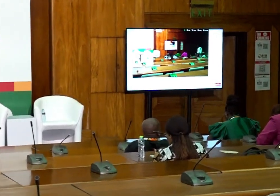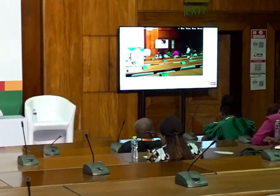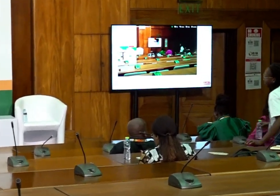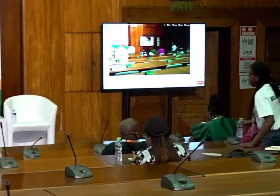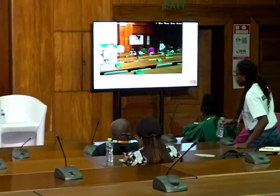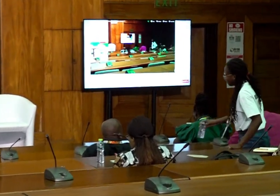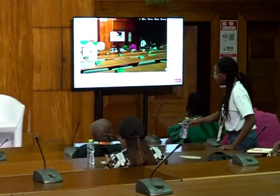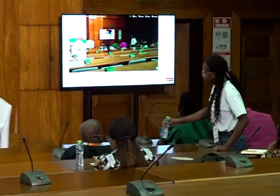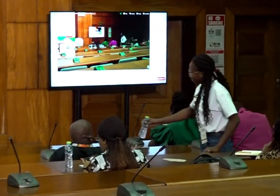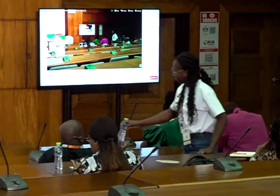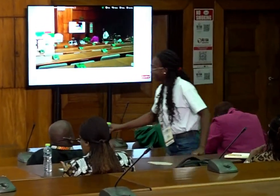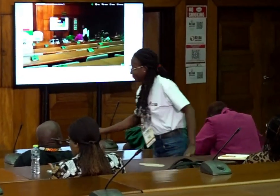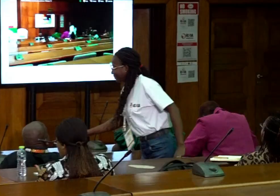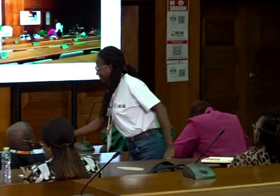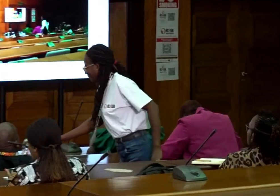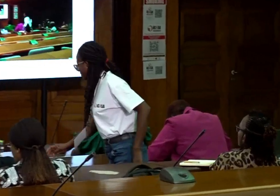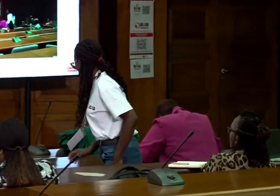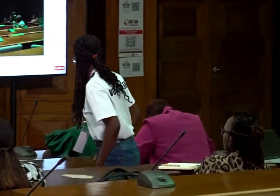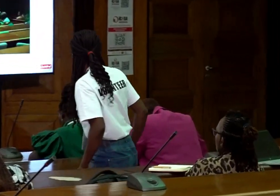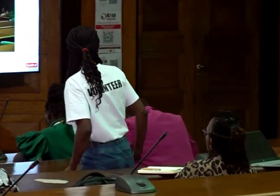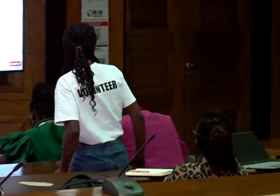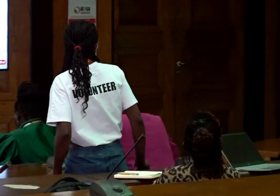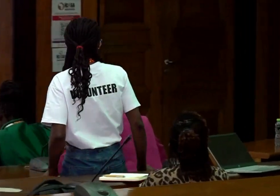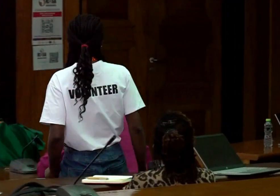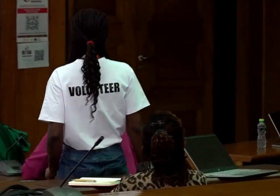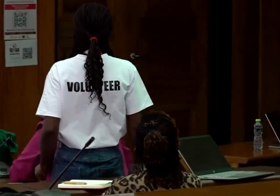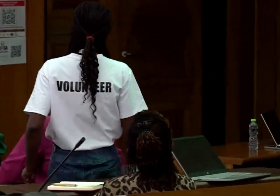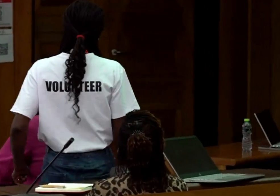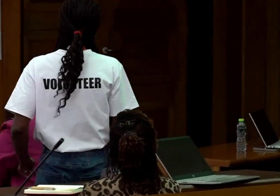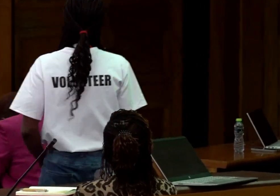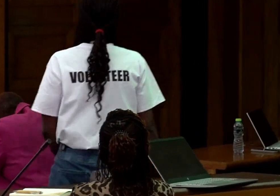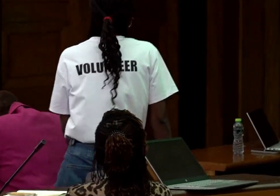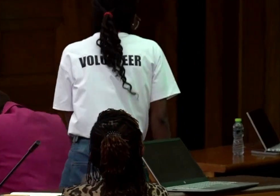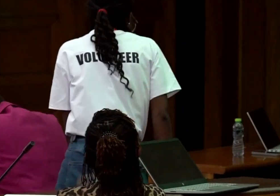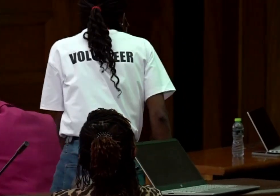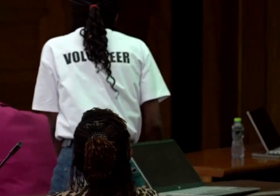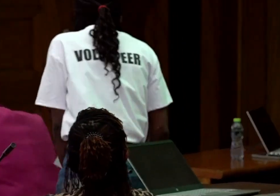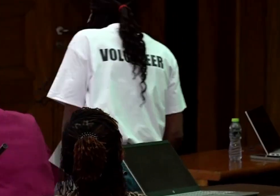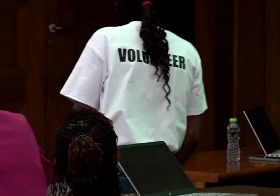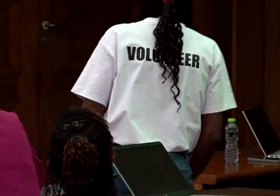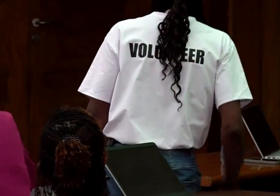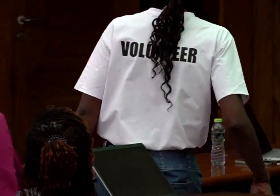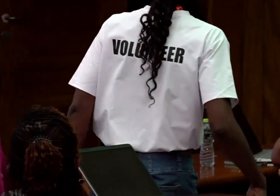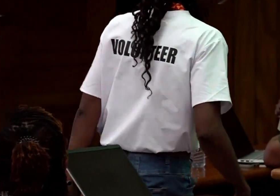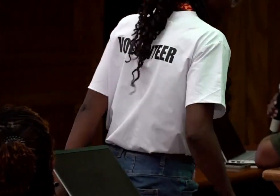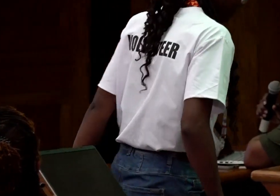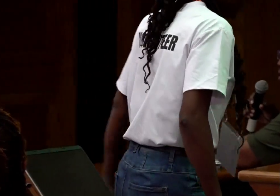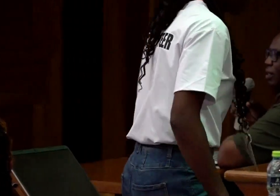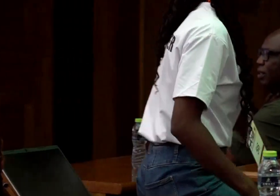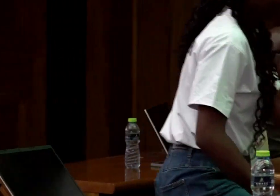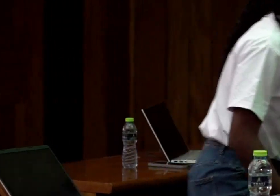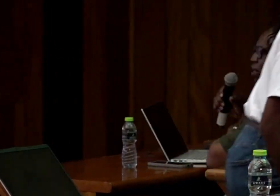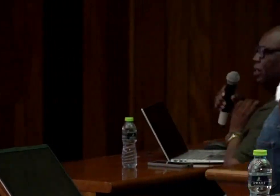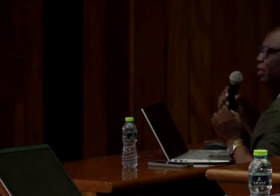like that. I don't know, what do you think would have been the reason why they never turned back?